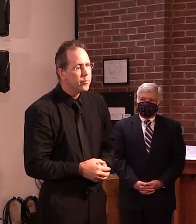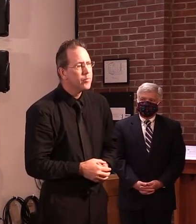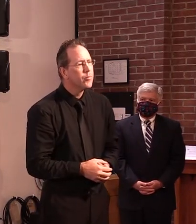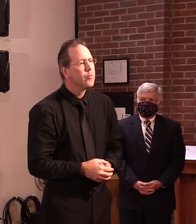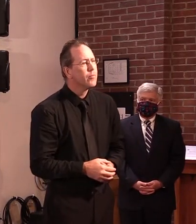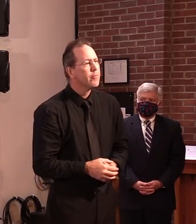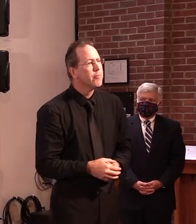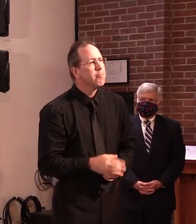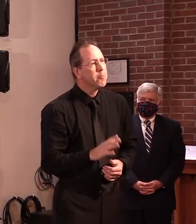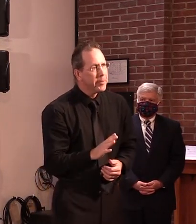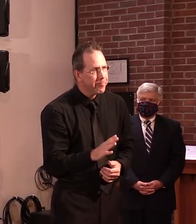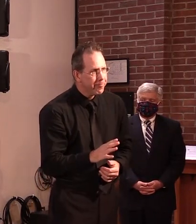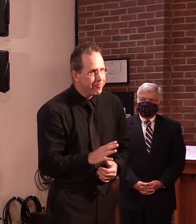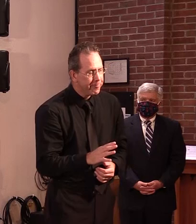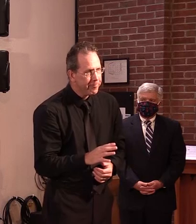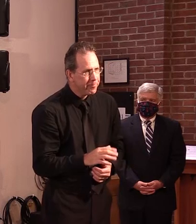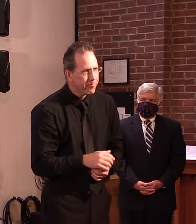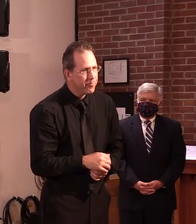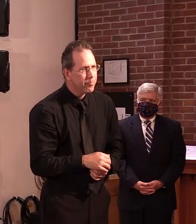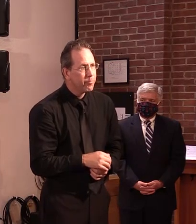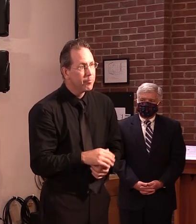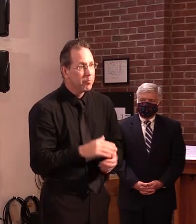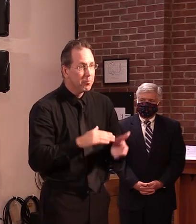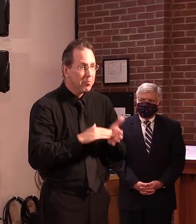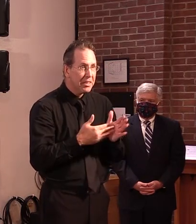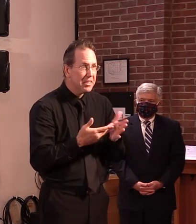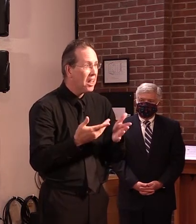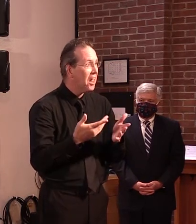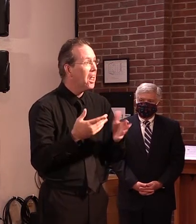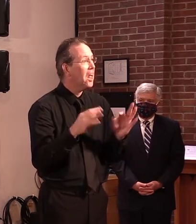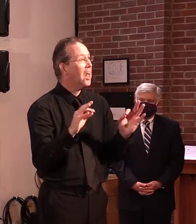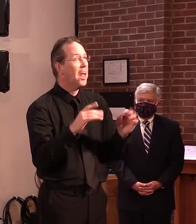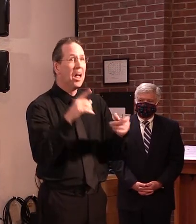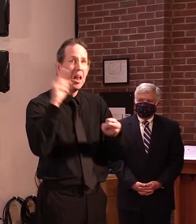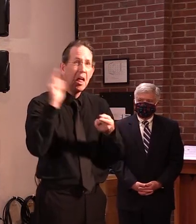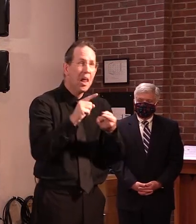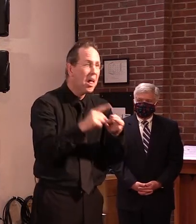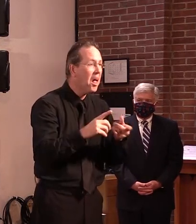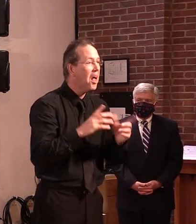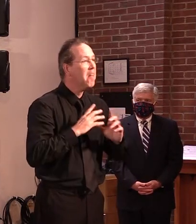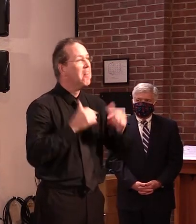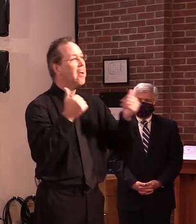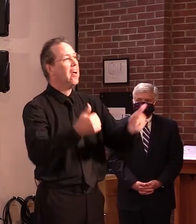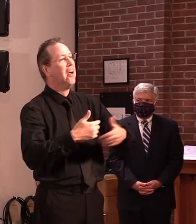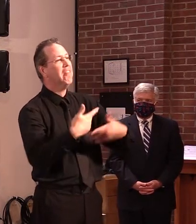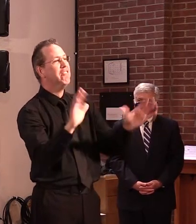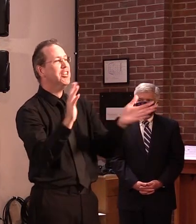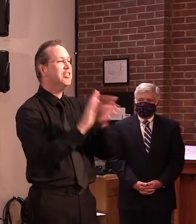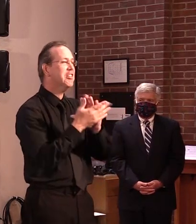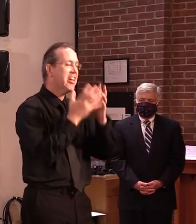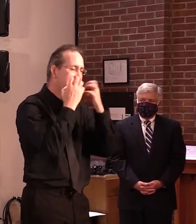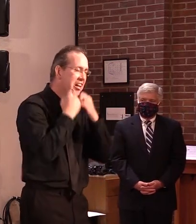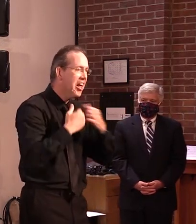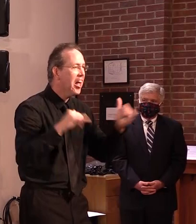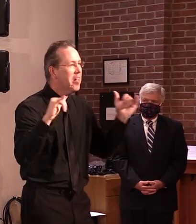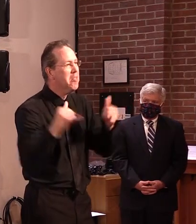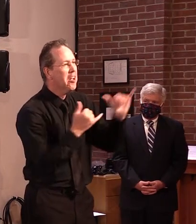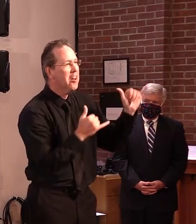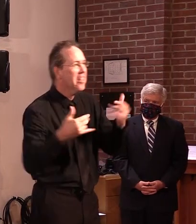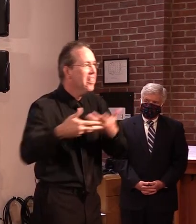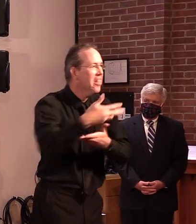no reason to sit back and let their guard down, because they are involved in classrooms, they are